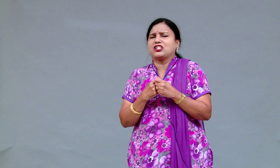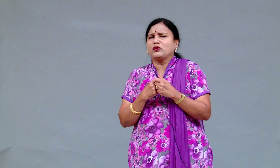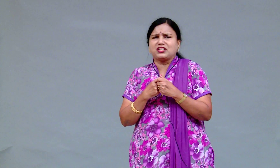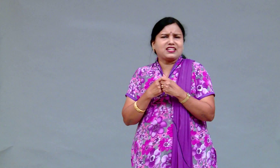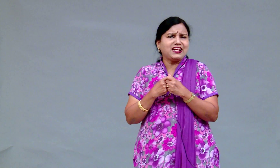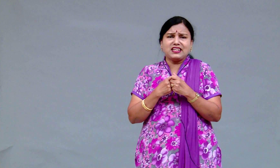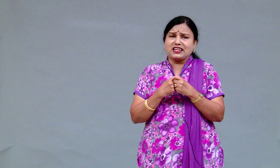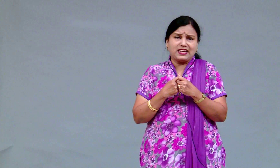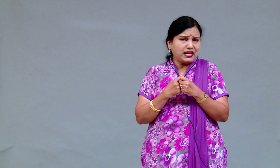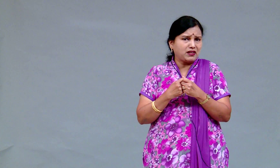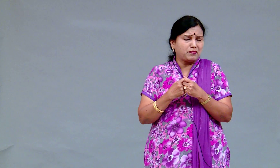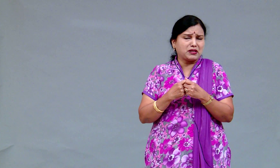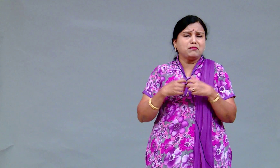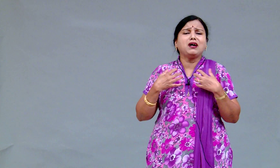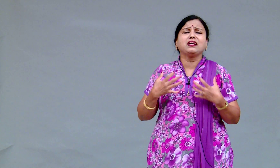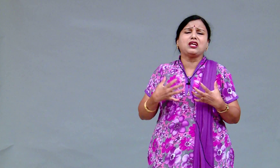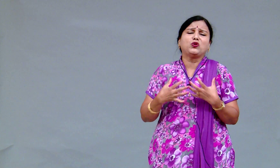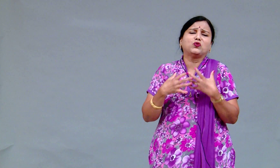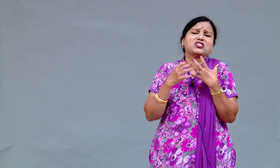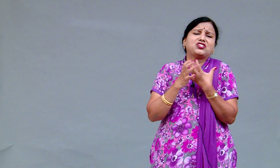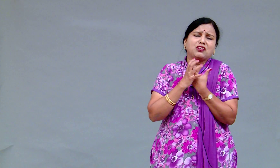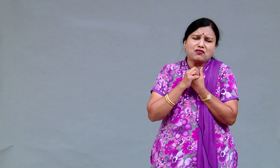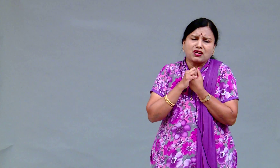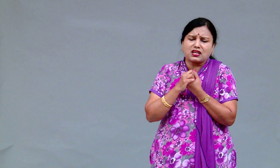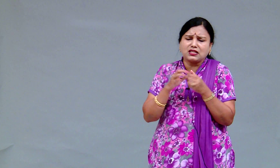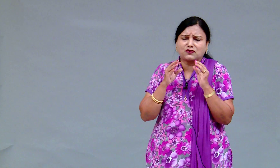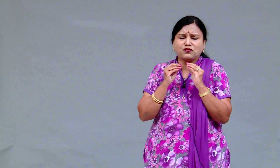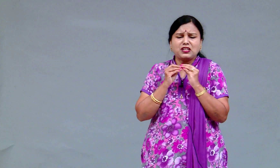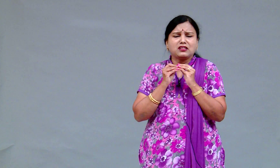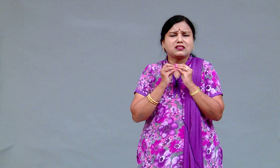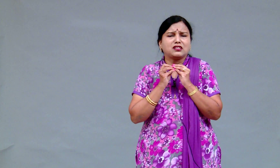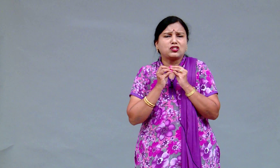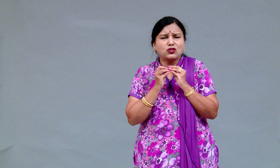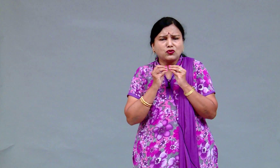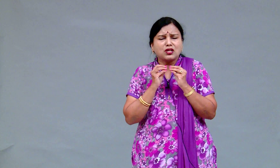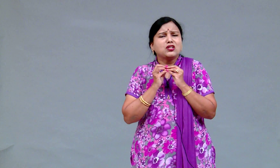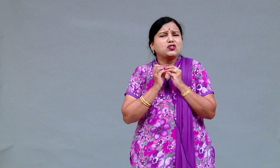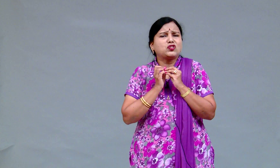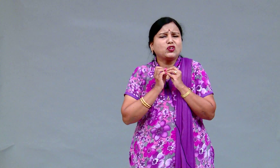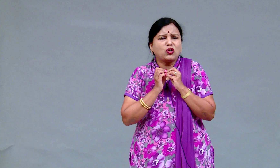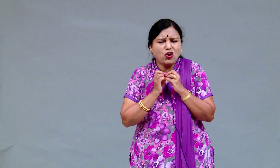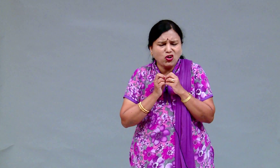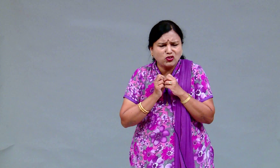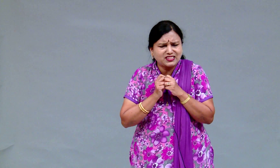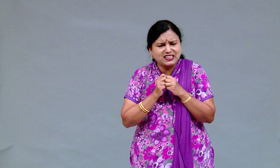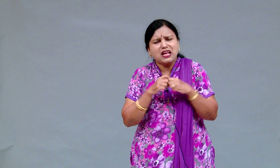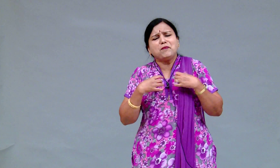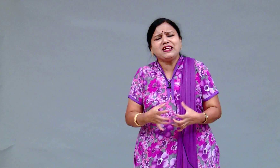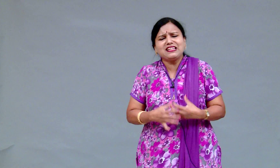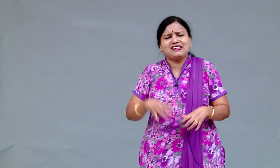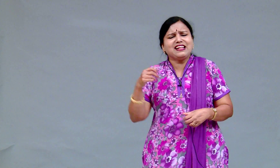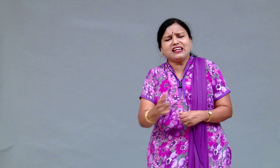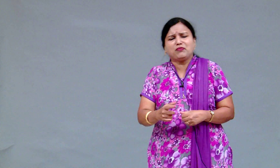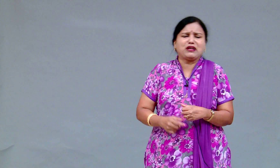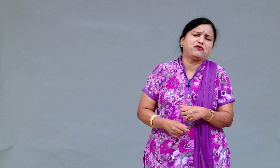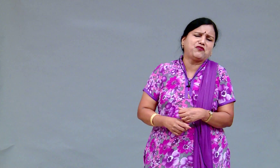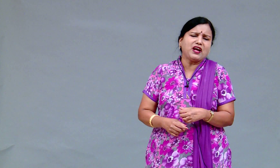shouted again and again. But monkey, who was shivering his fingers and toes so cold, said, "Please light my fire."